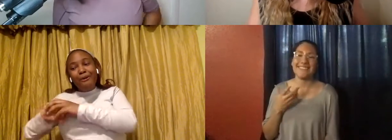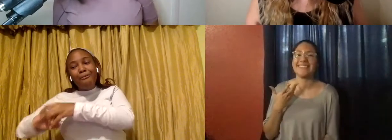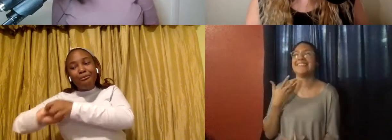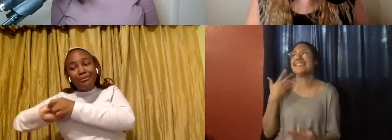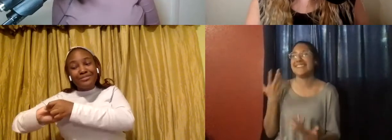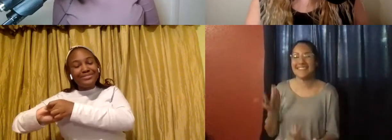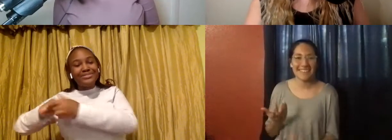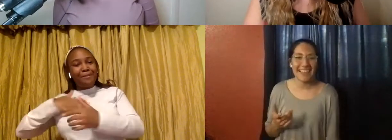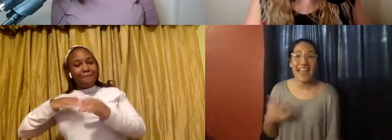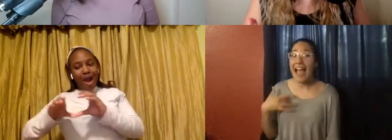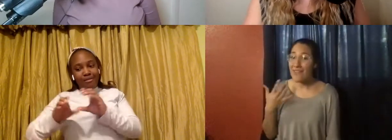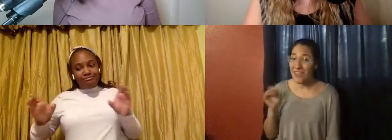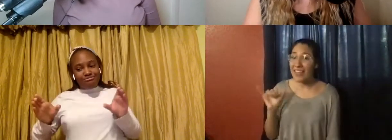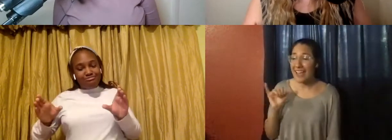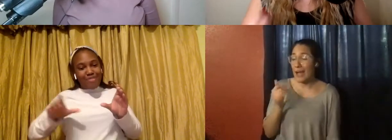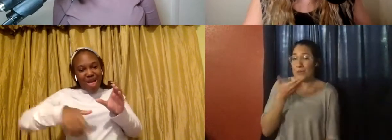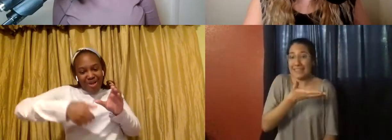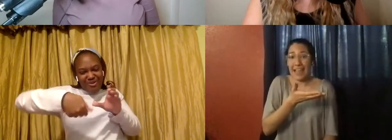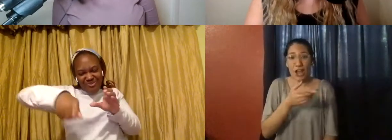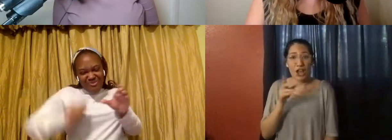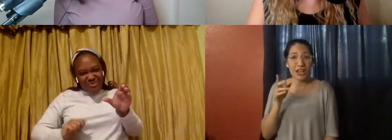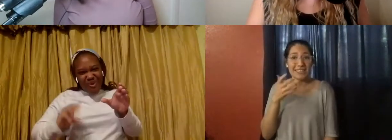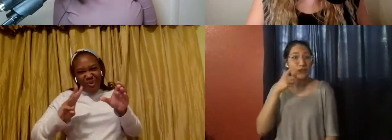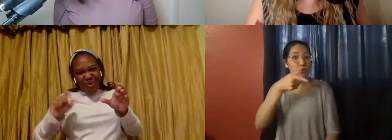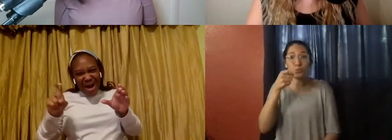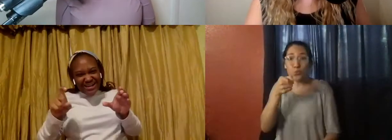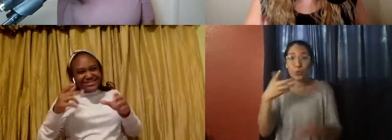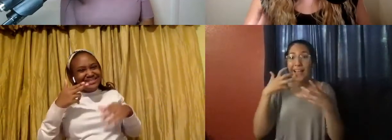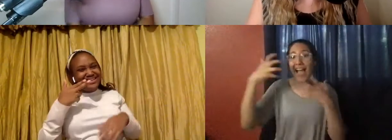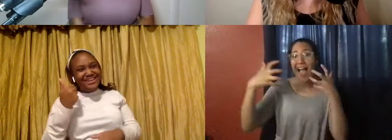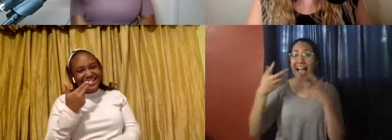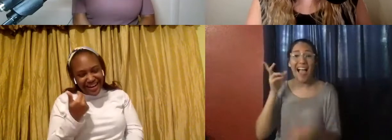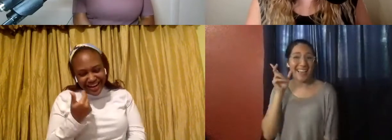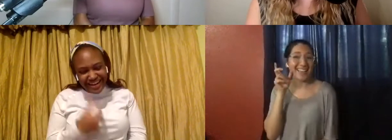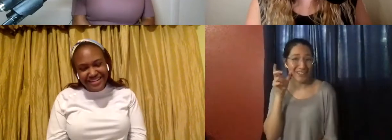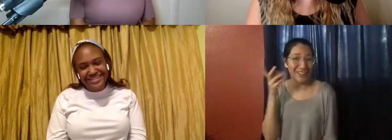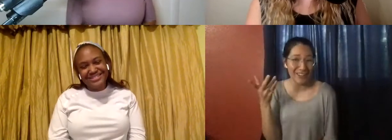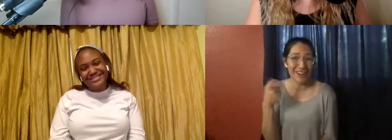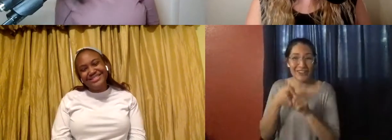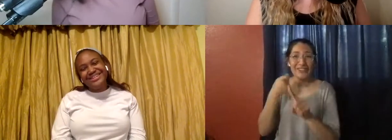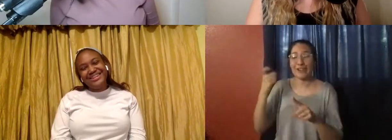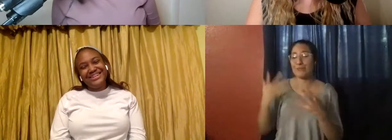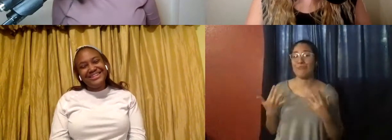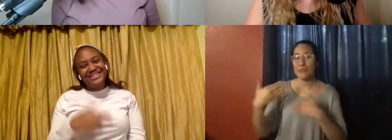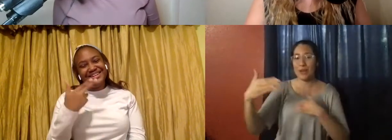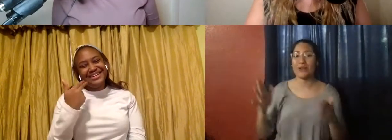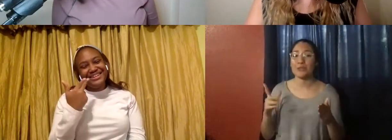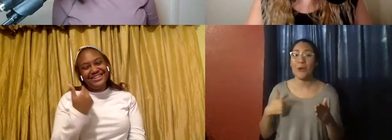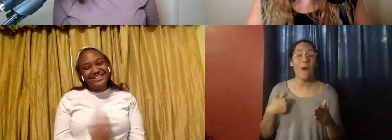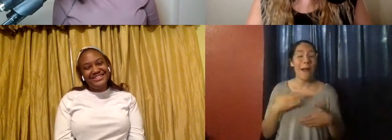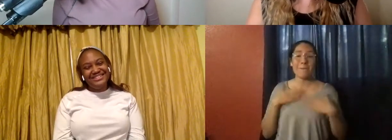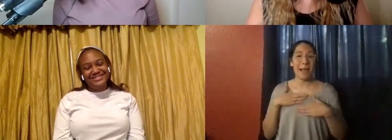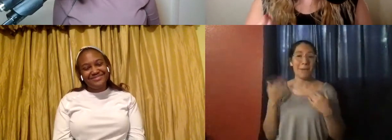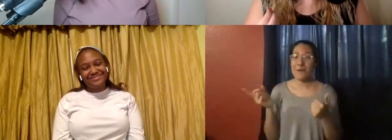I felt like I was there because I could hear you yelling from the waiting room. So I'm glad I went first, because I wouldn't